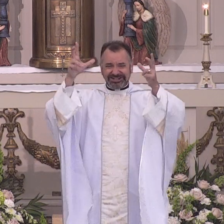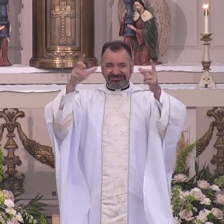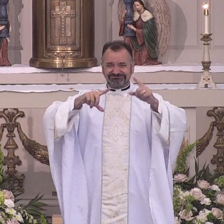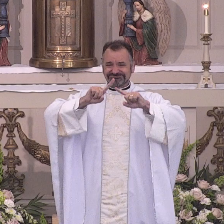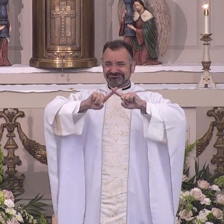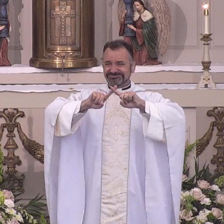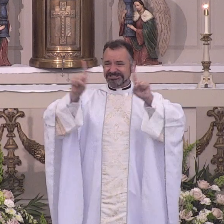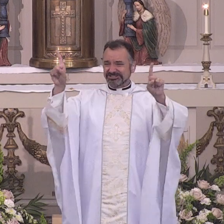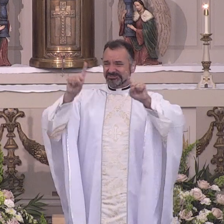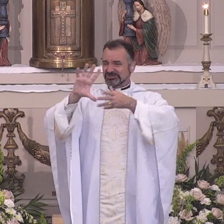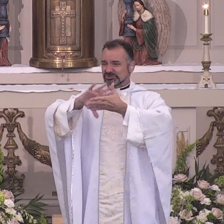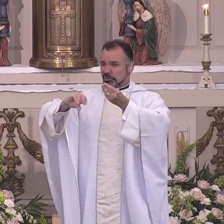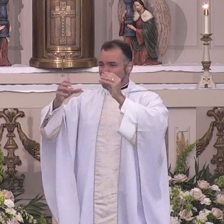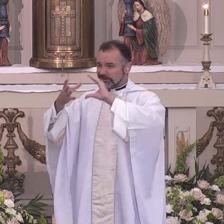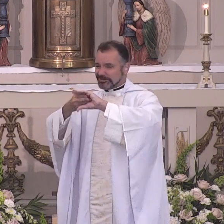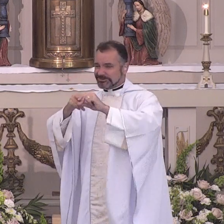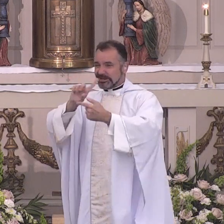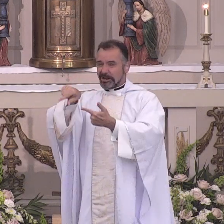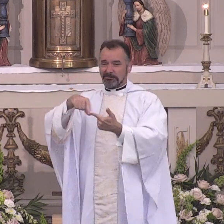angels.